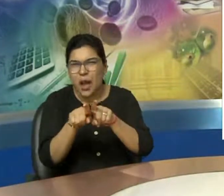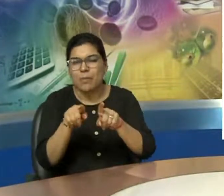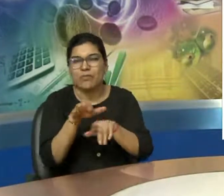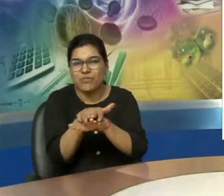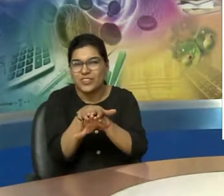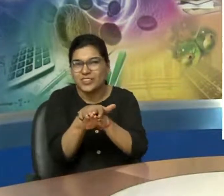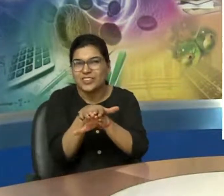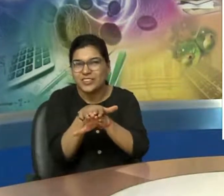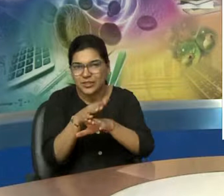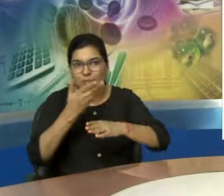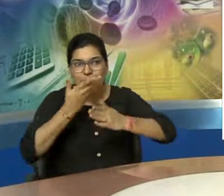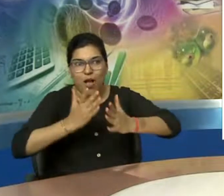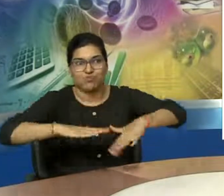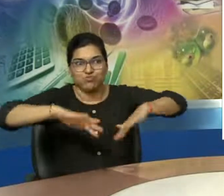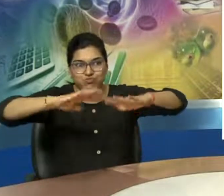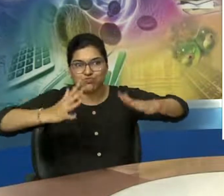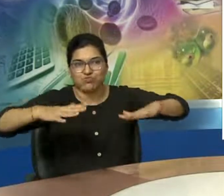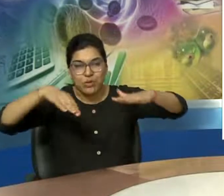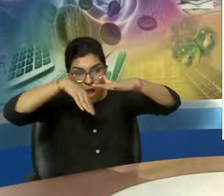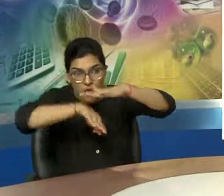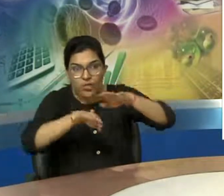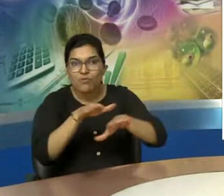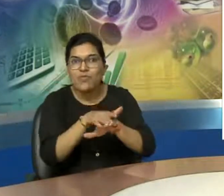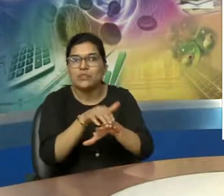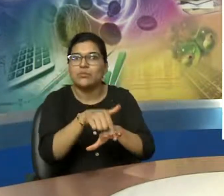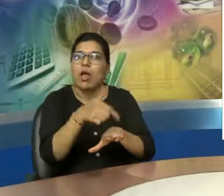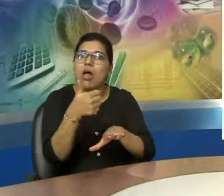polar bear, that cold place is adapted.